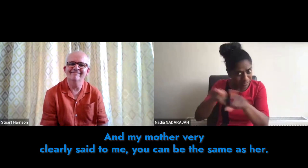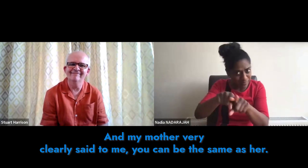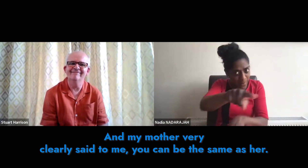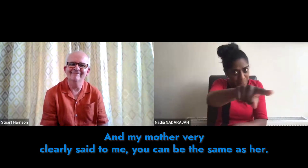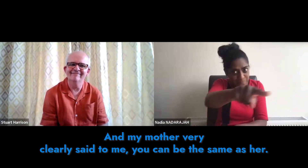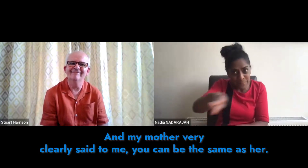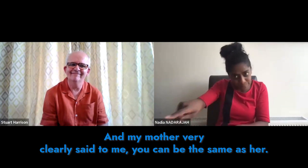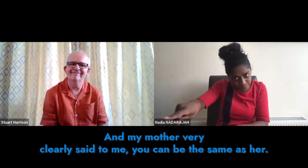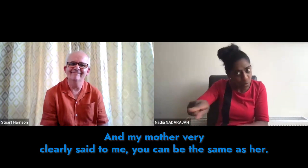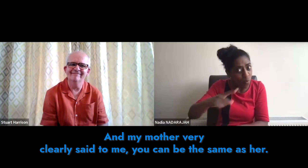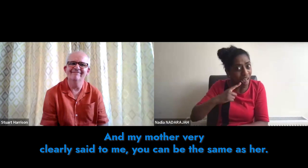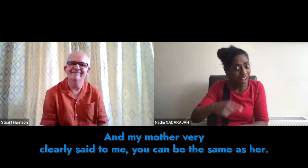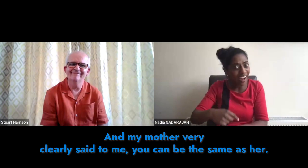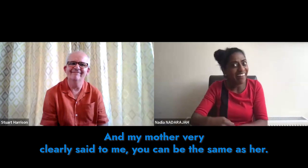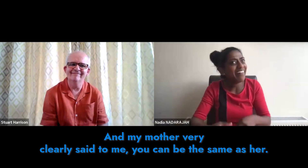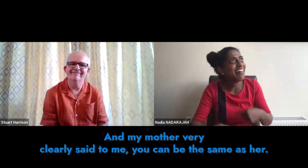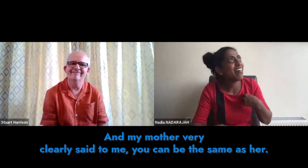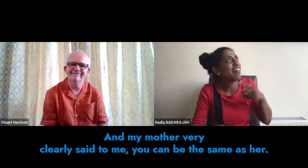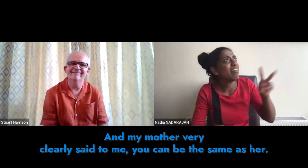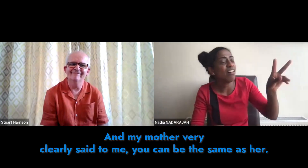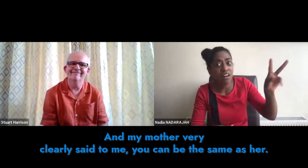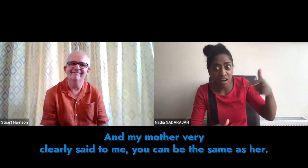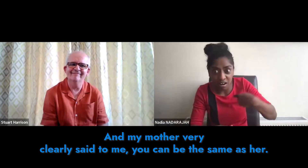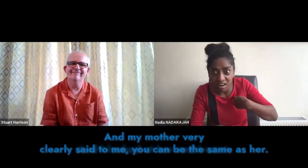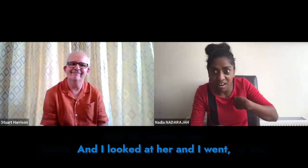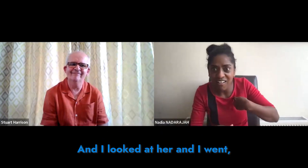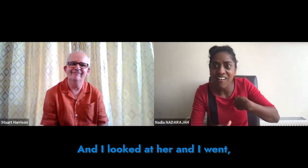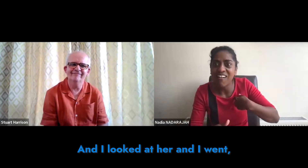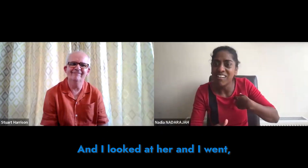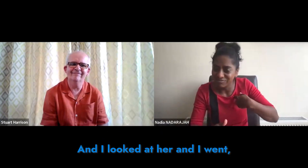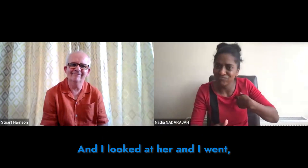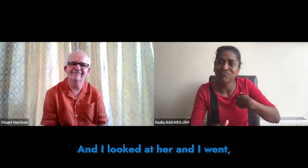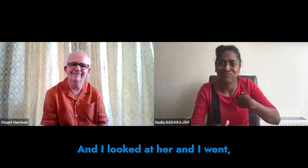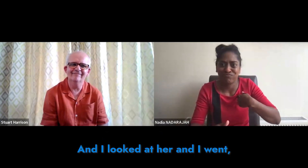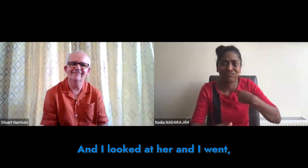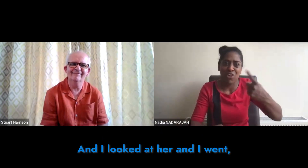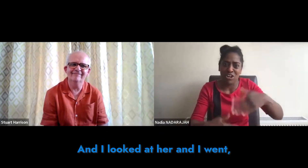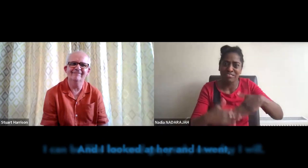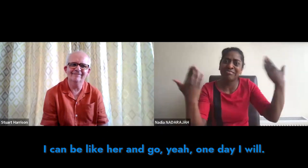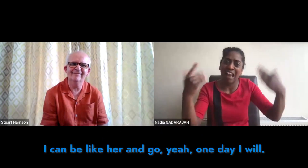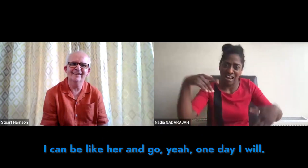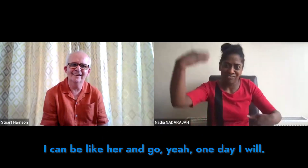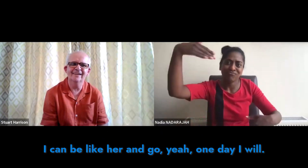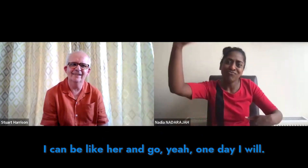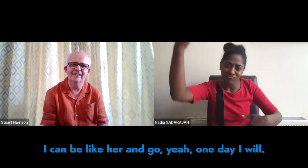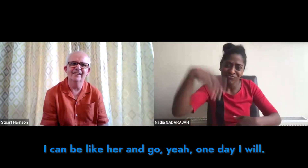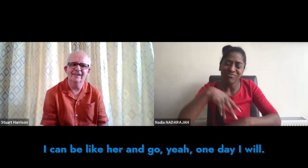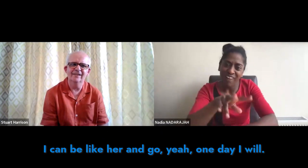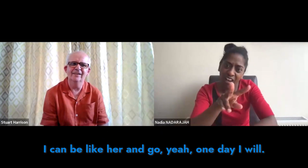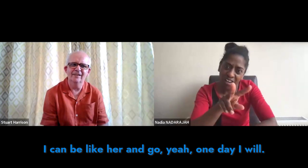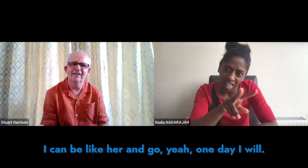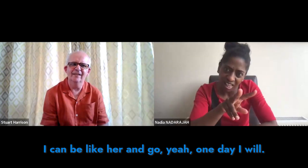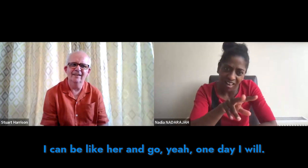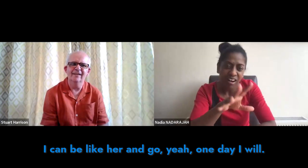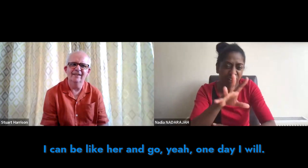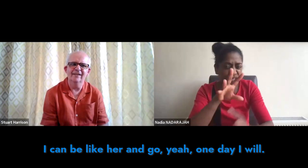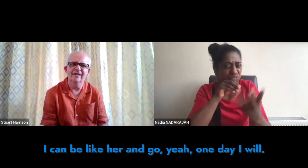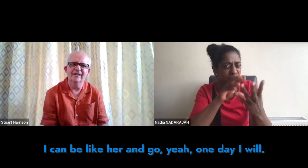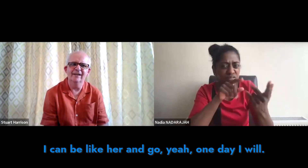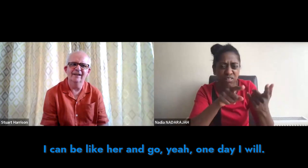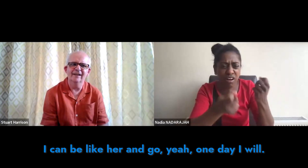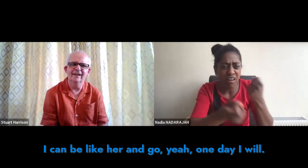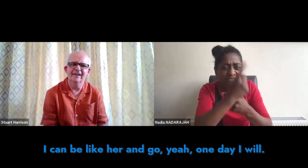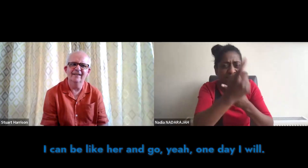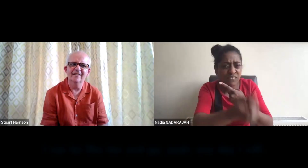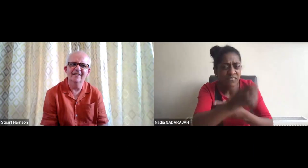And my mother very clearly said to me, you can be the same as her. And I looked at her and I went, I can be like her. And go, yeah, one